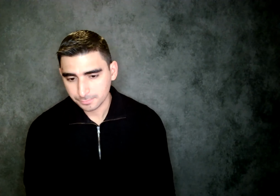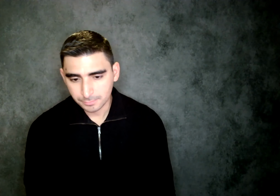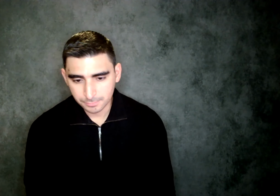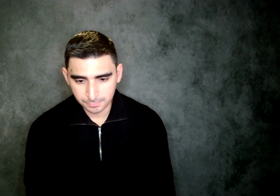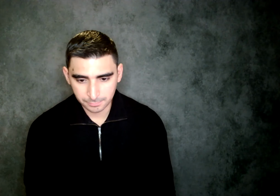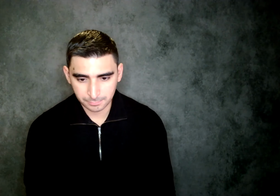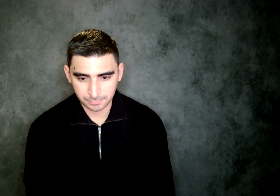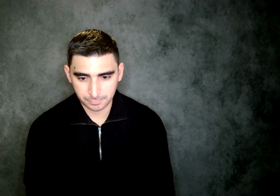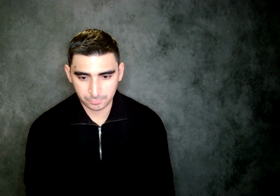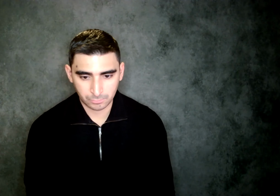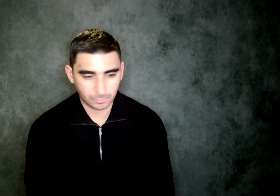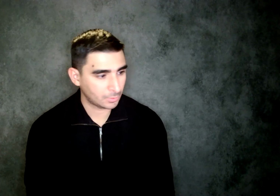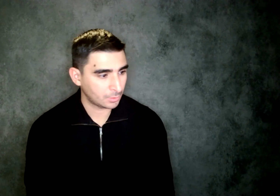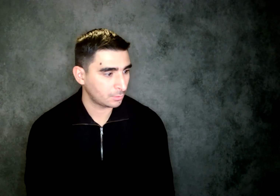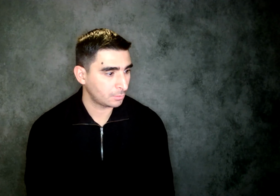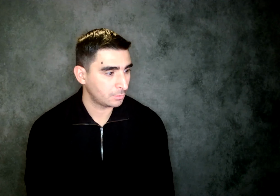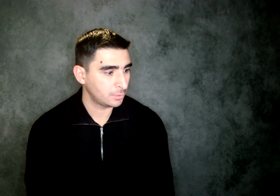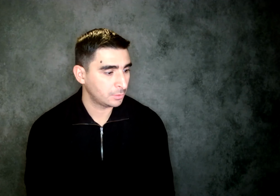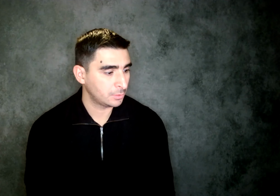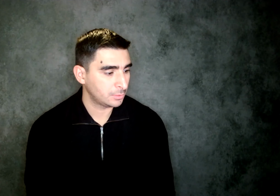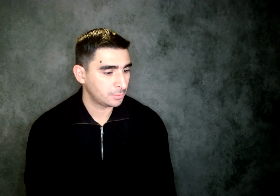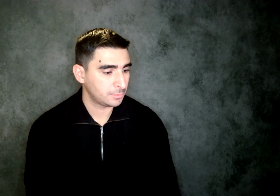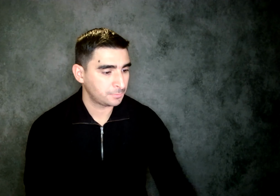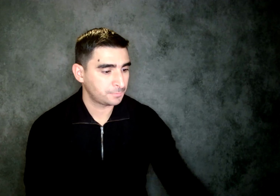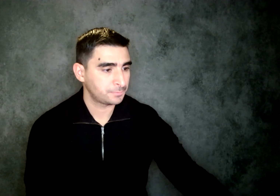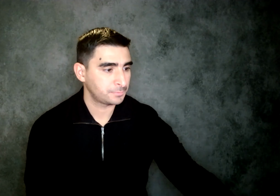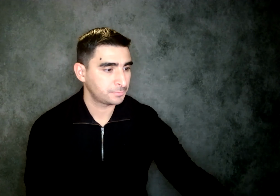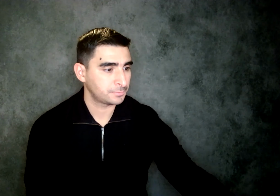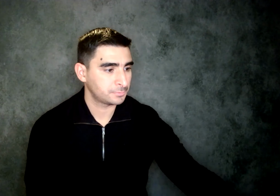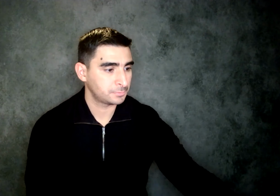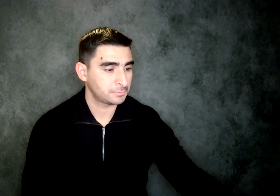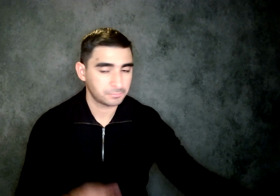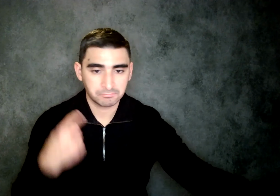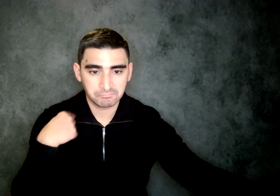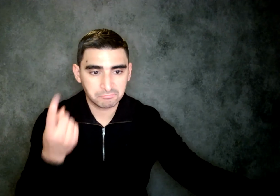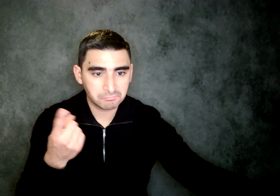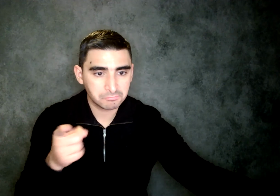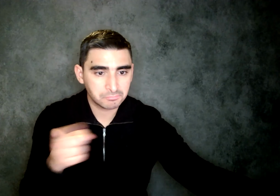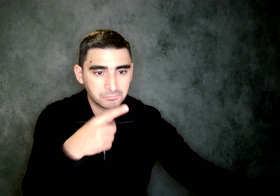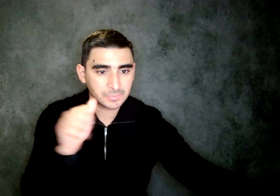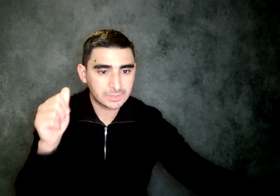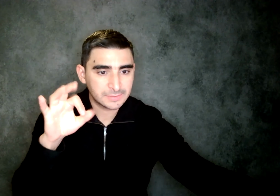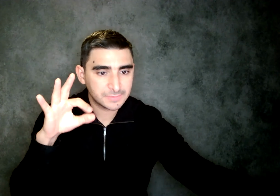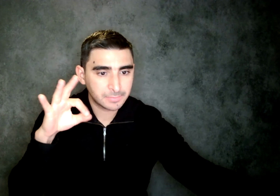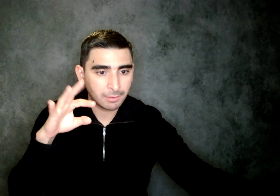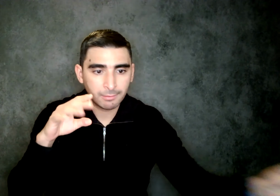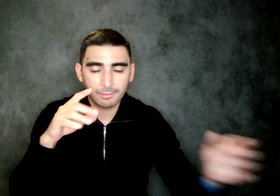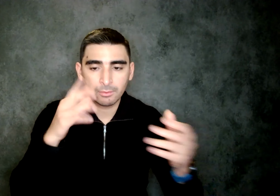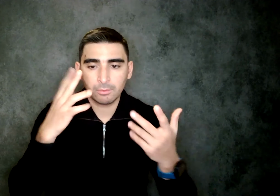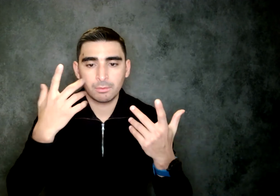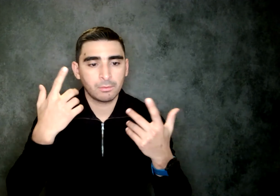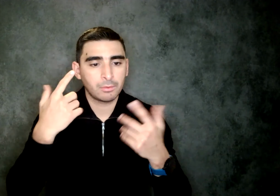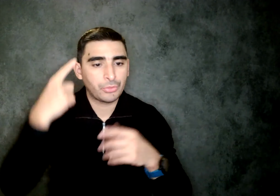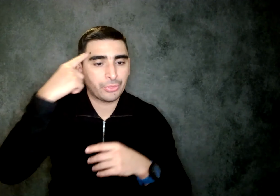weigh in, have any thoughts about what's been expressed so far, or any thoughts about the big themes?